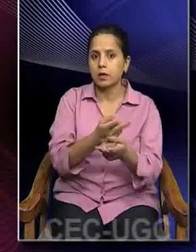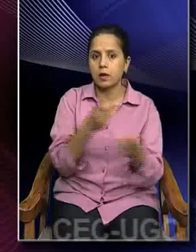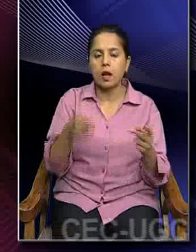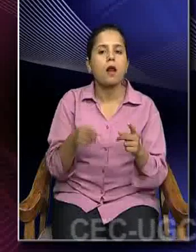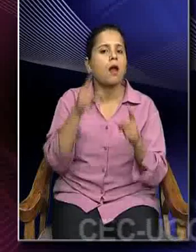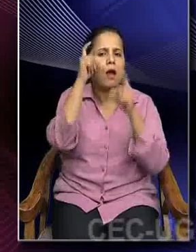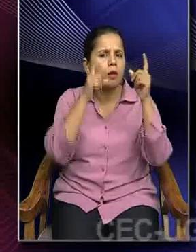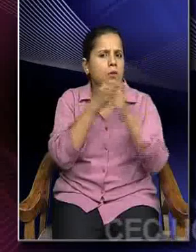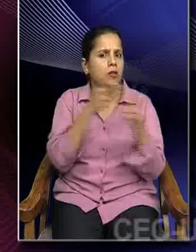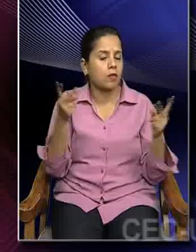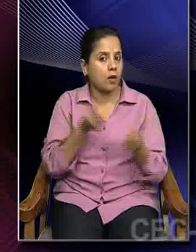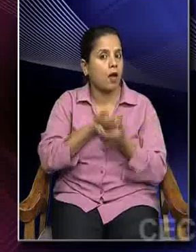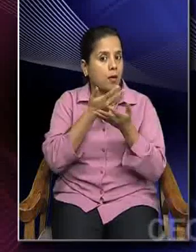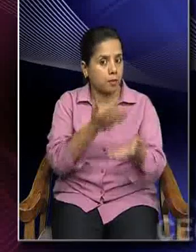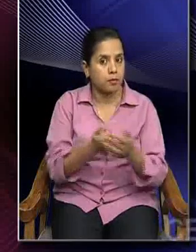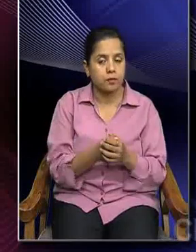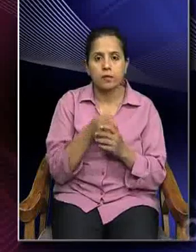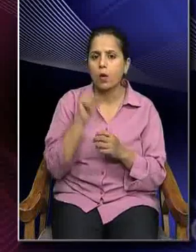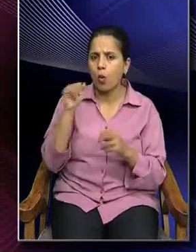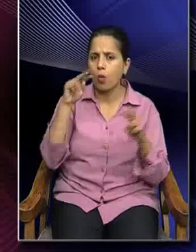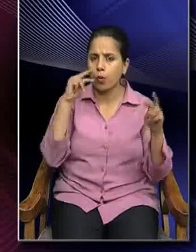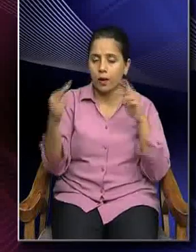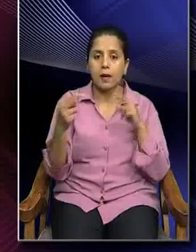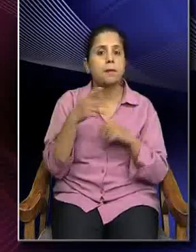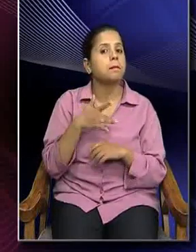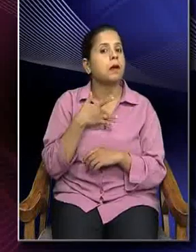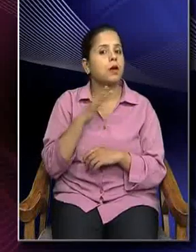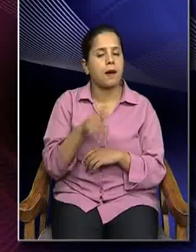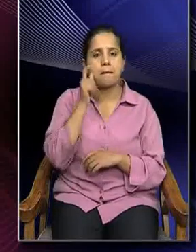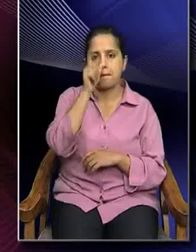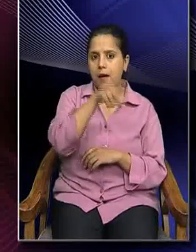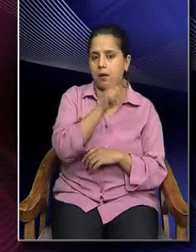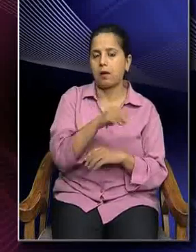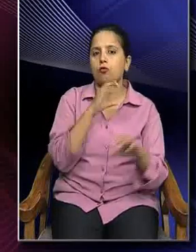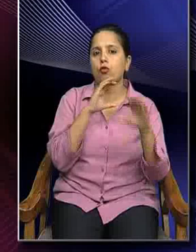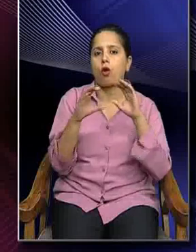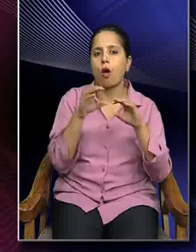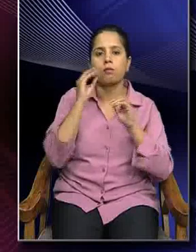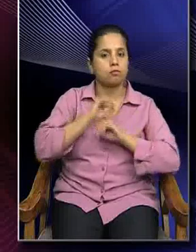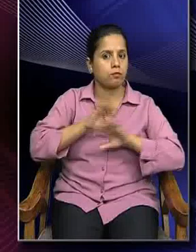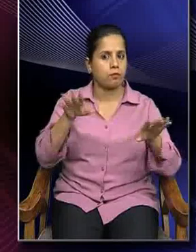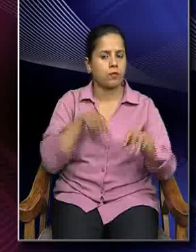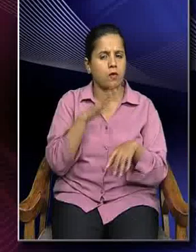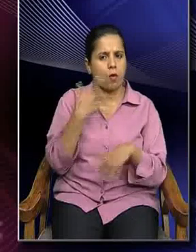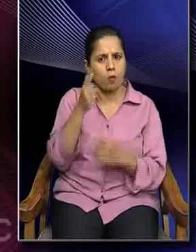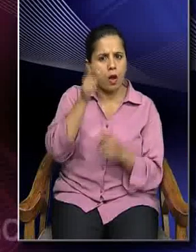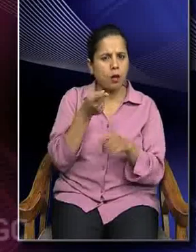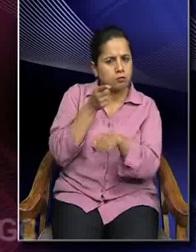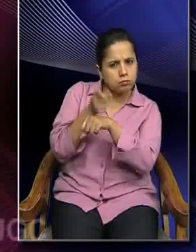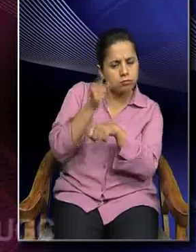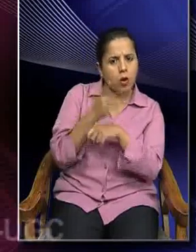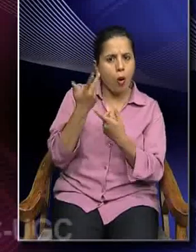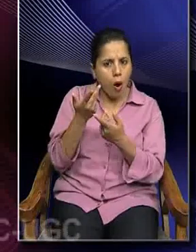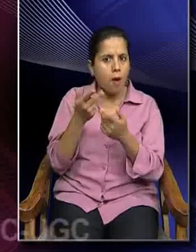symbolic forms by means of which men communicate, perpetuate and develop